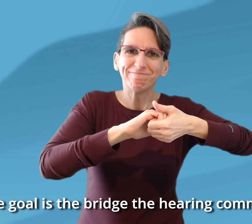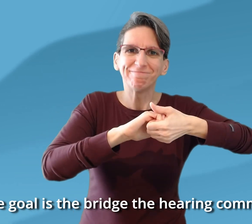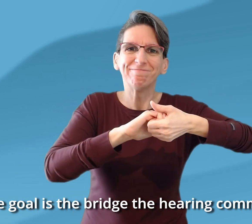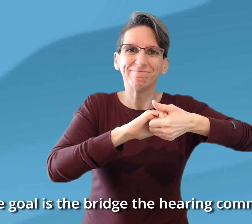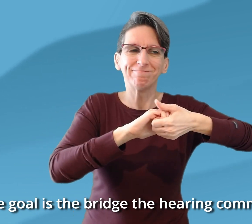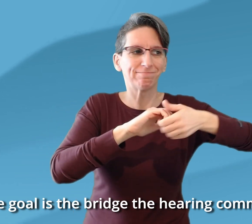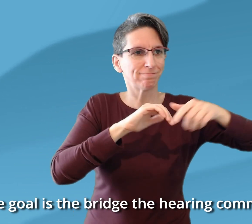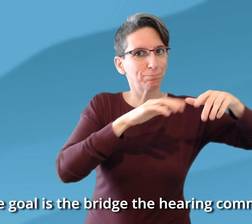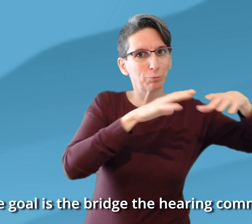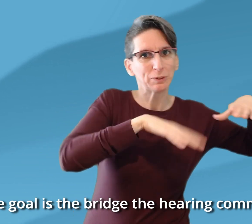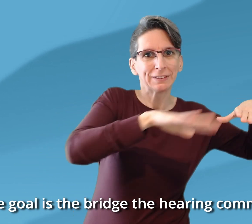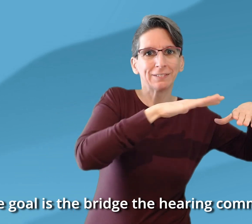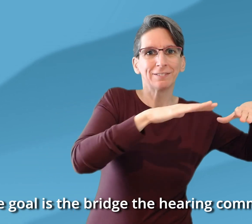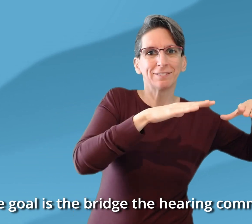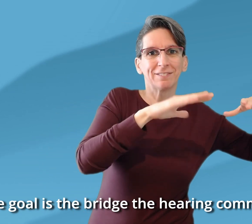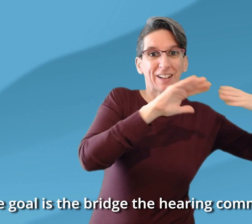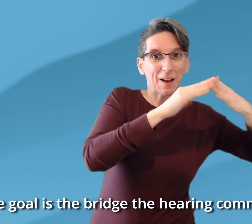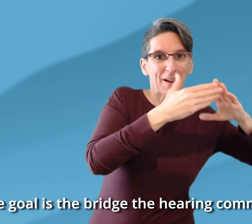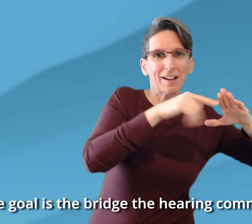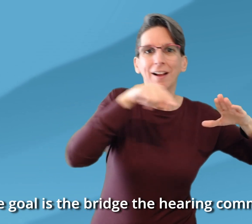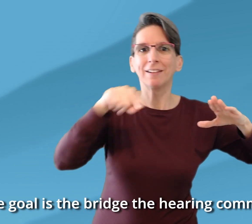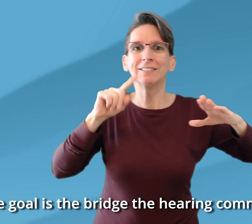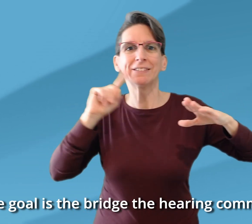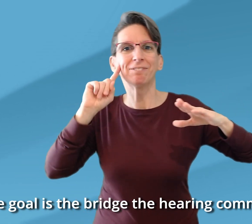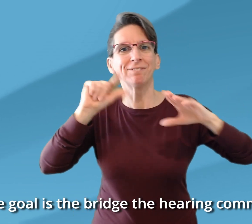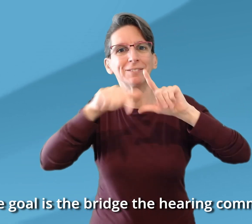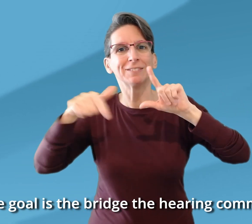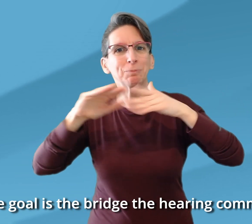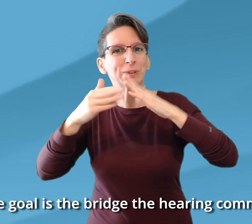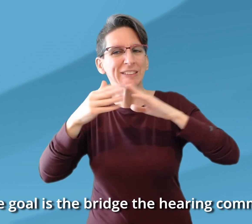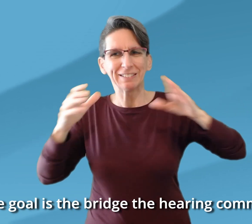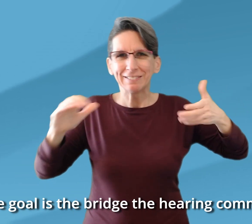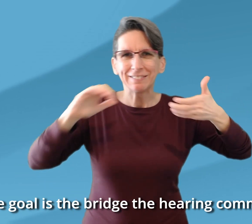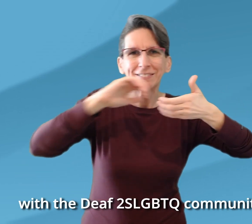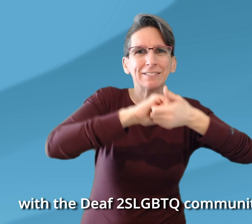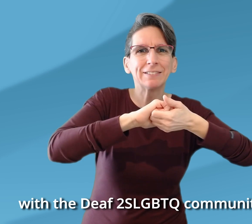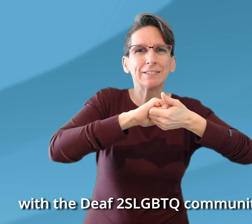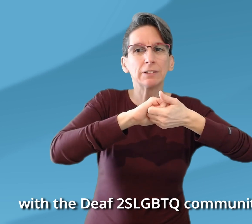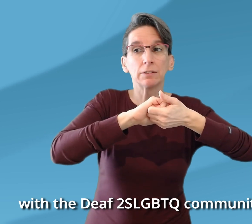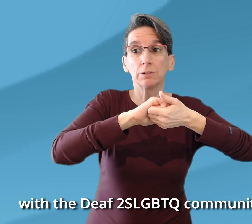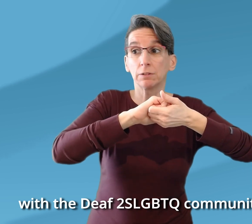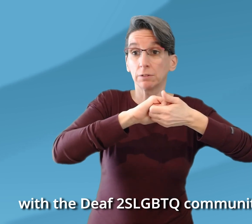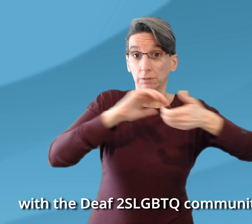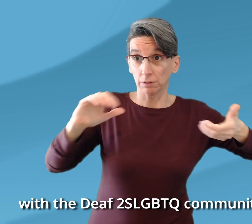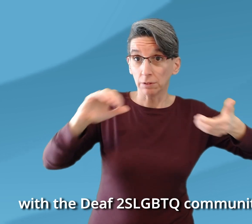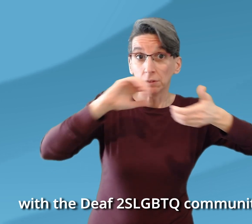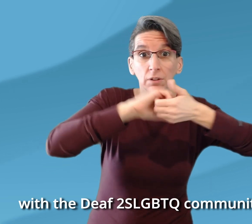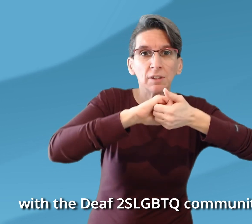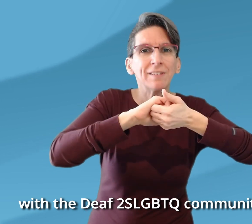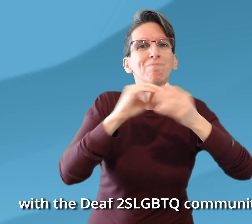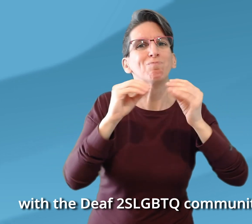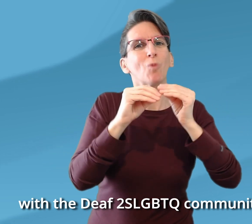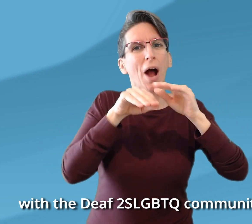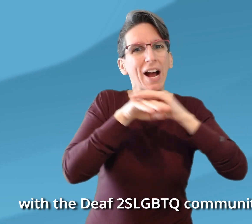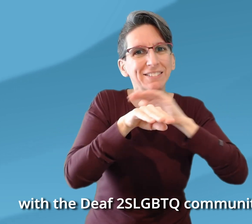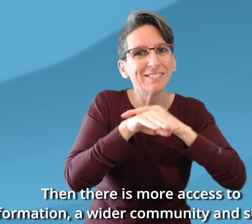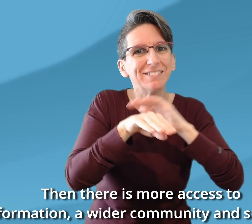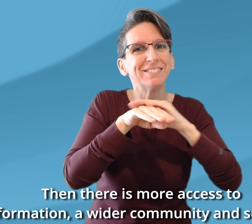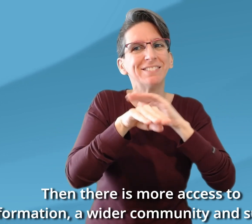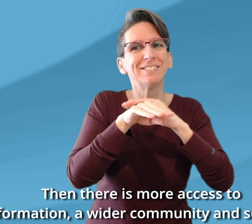The goal is to bridge the hearing communities with the deaf 2S LGBTQ community. Then there is more access to